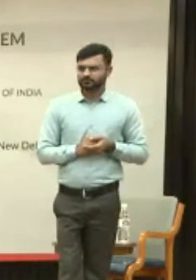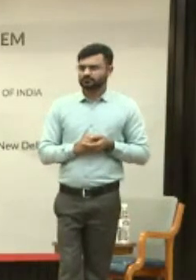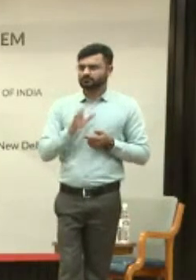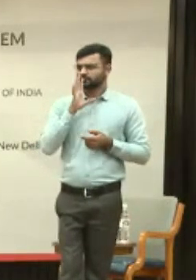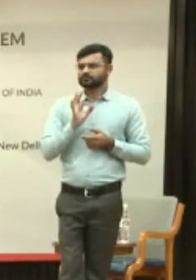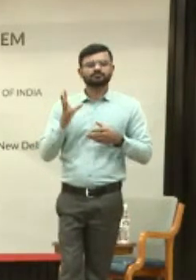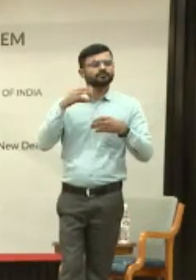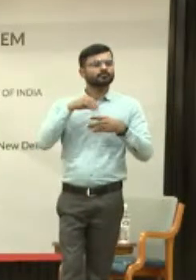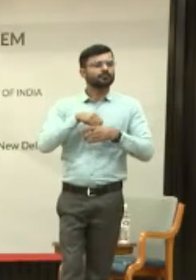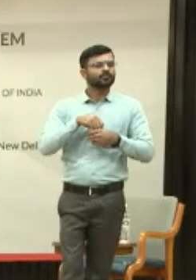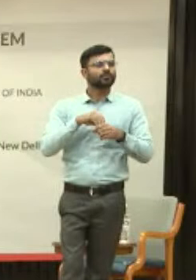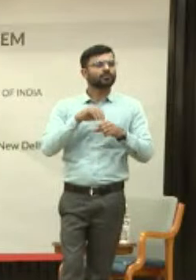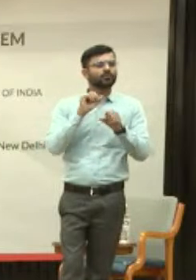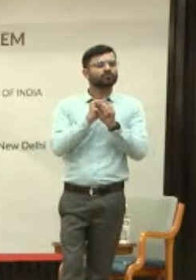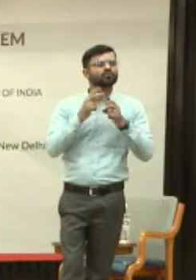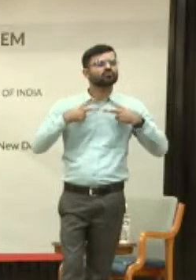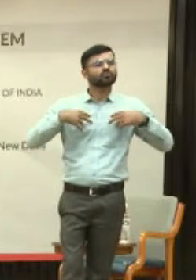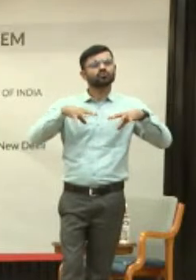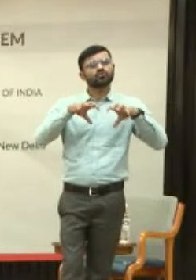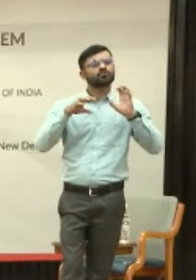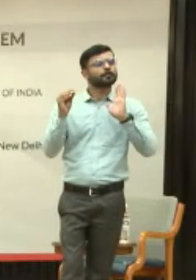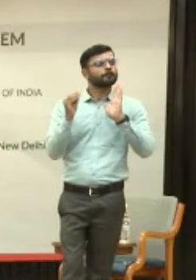actually this is true also of the Constitution,